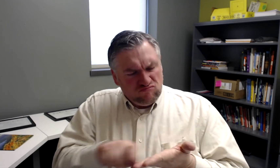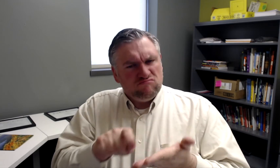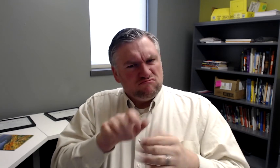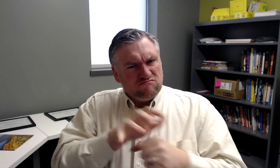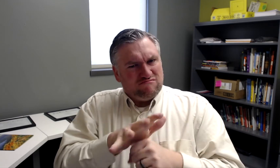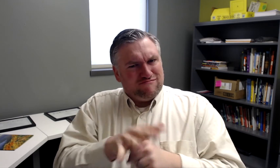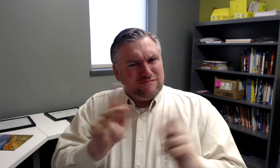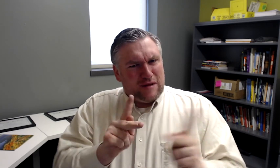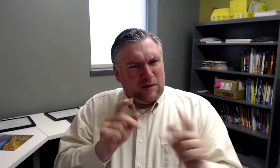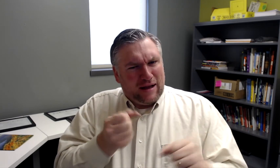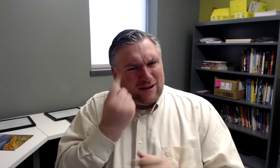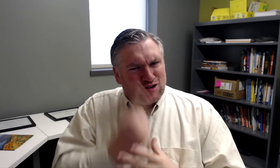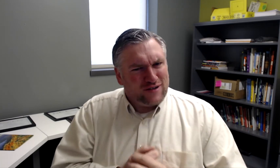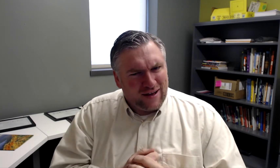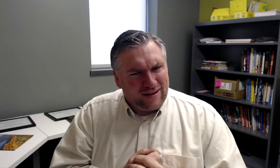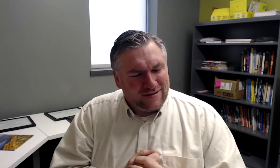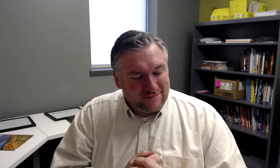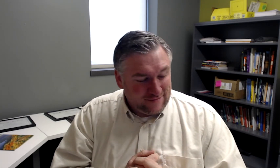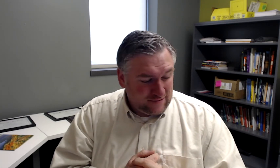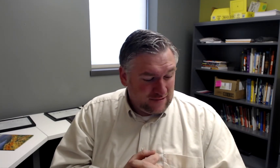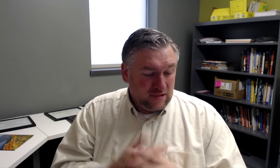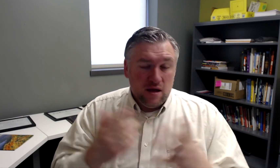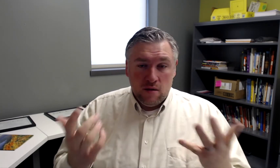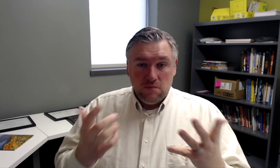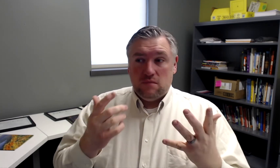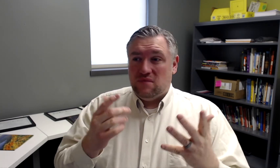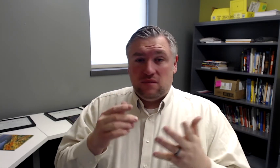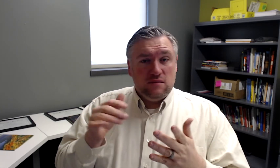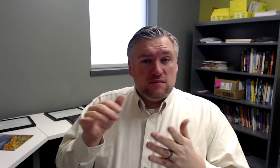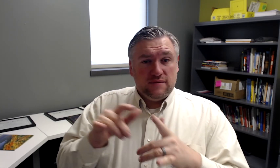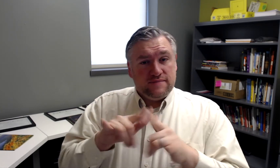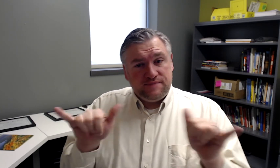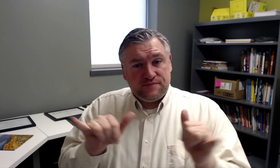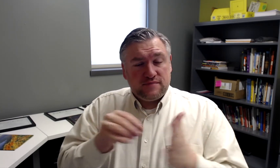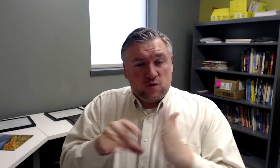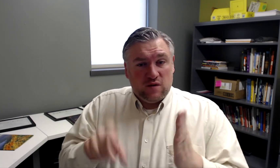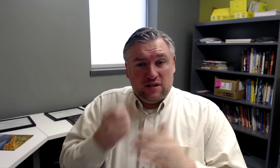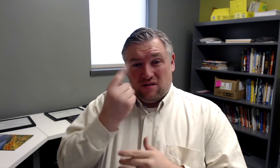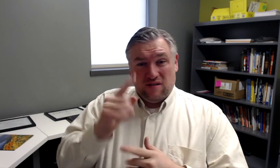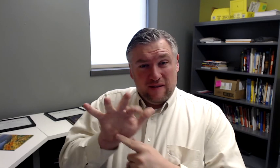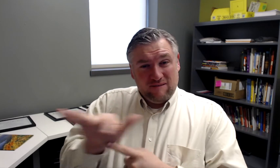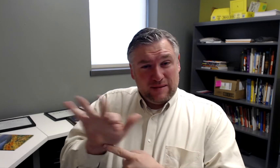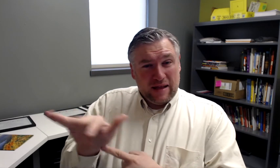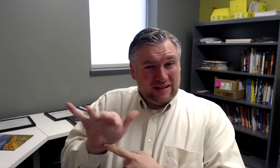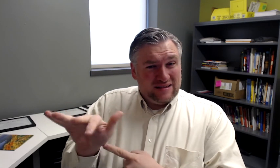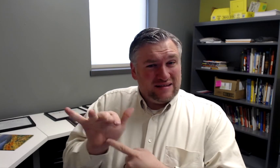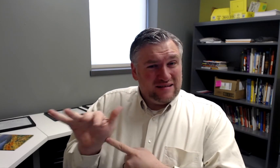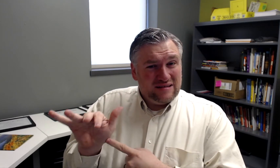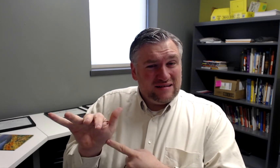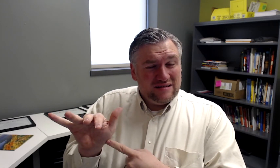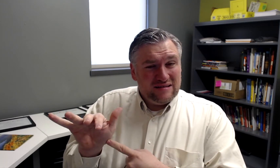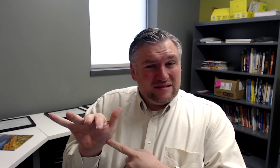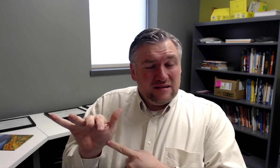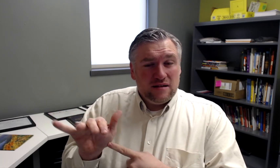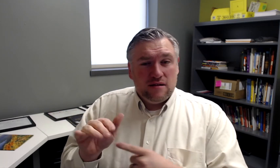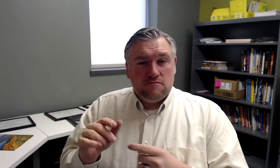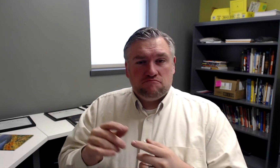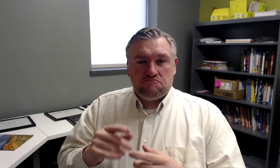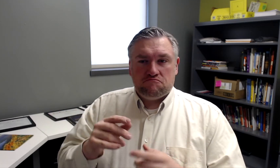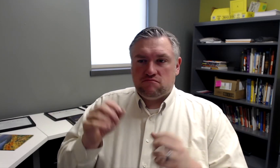mistakes? But to be able to write a vocabulary word enough for people to understand. At the same time, students need to understand the finger